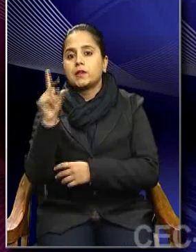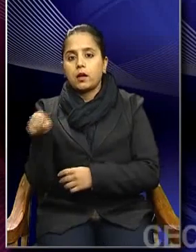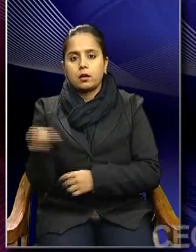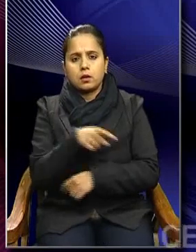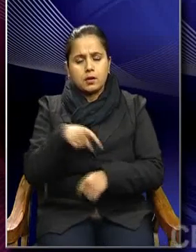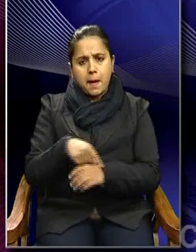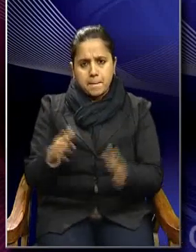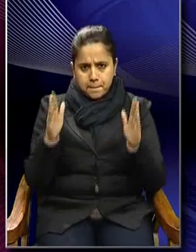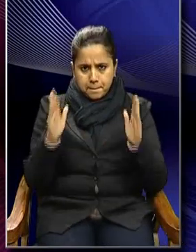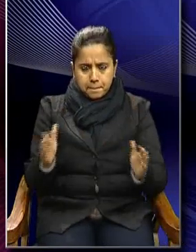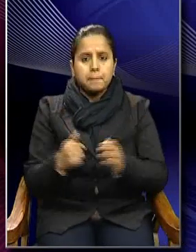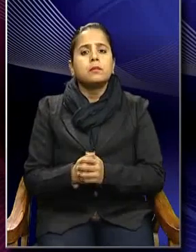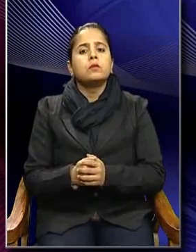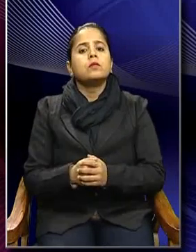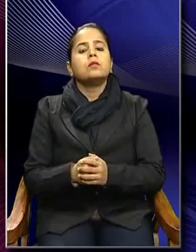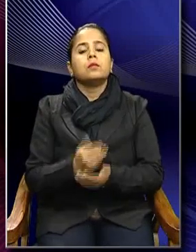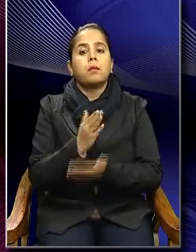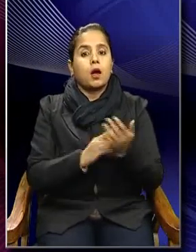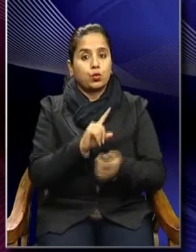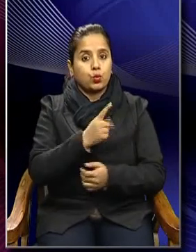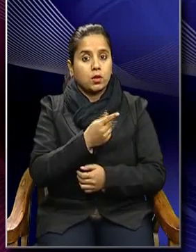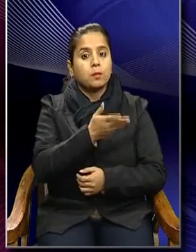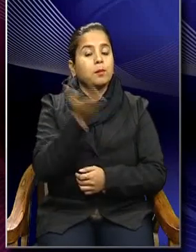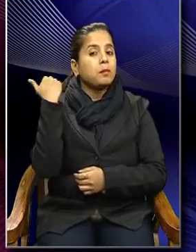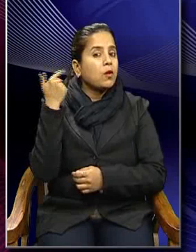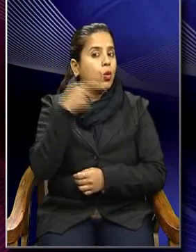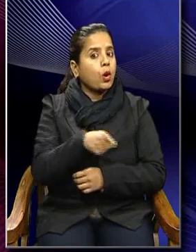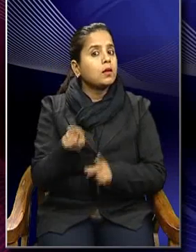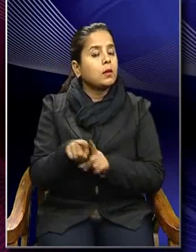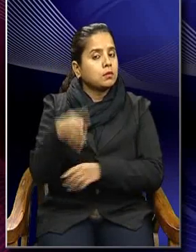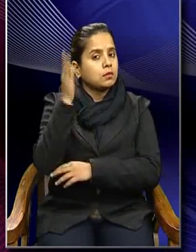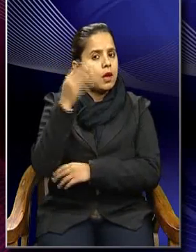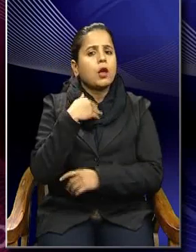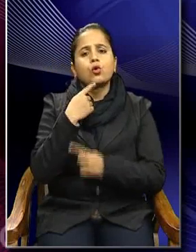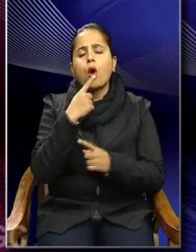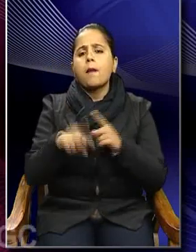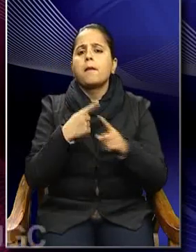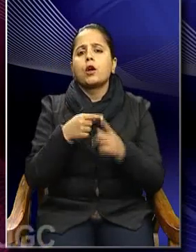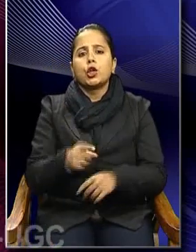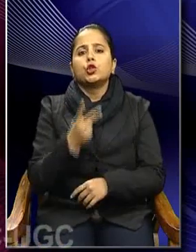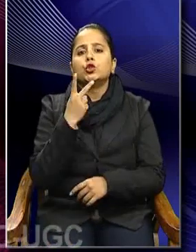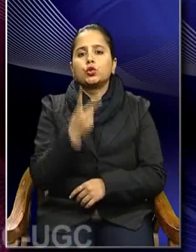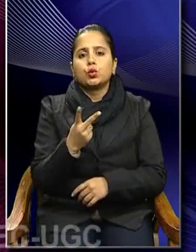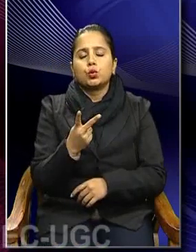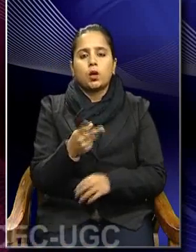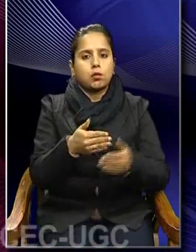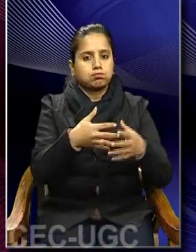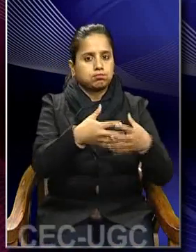about. Now, in the earlier lecture, we talked about two